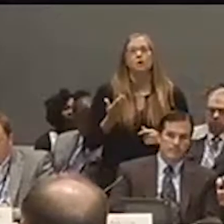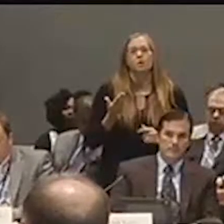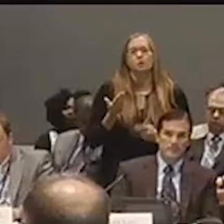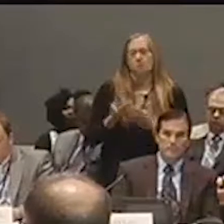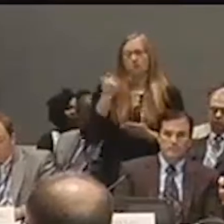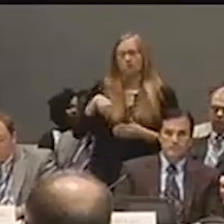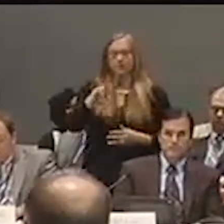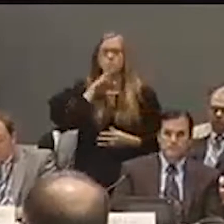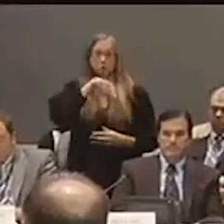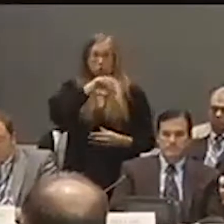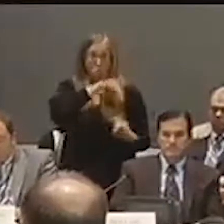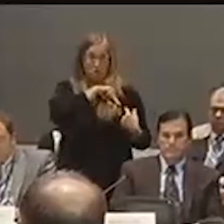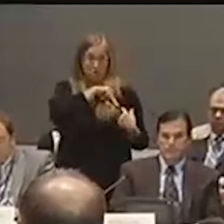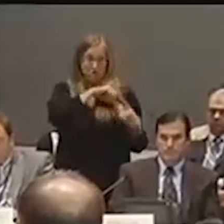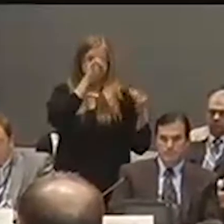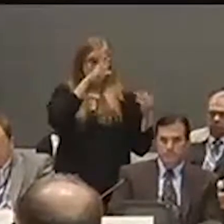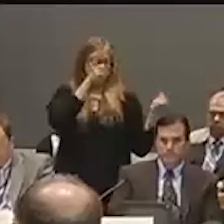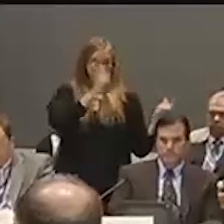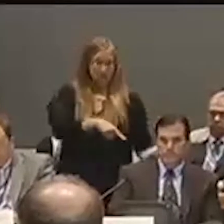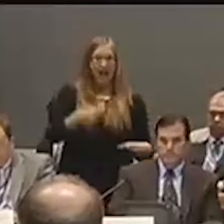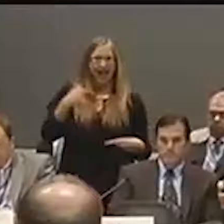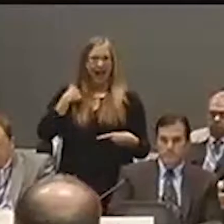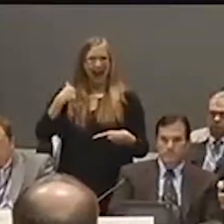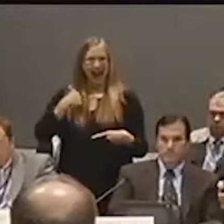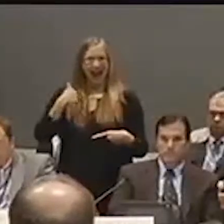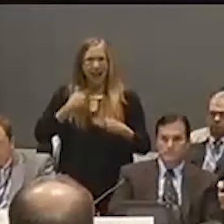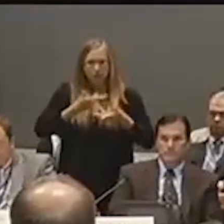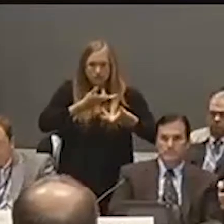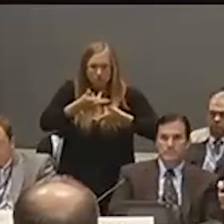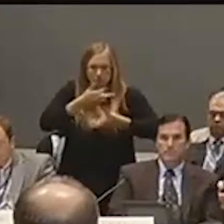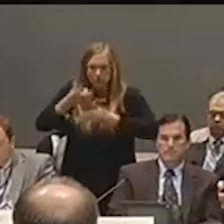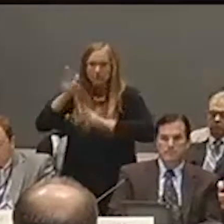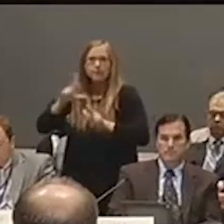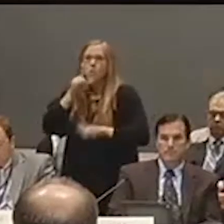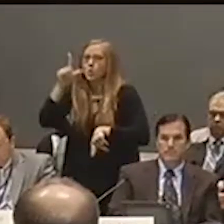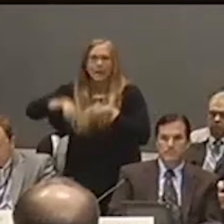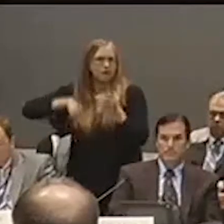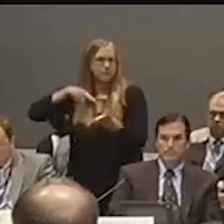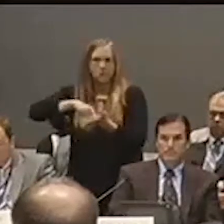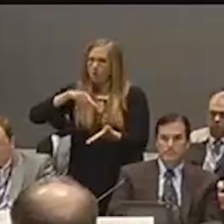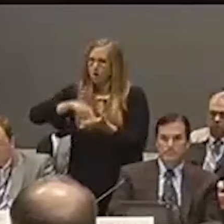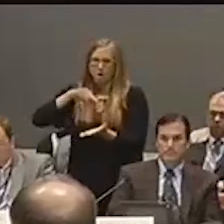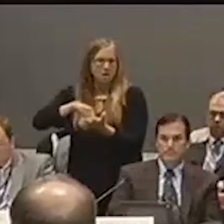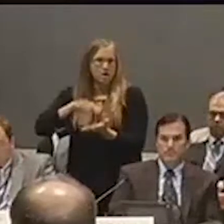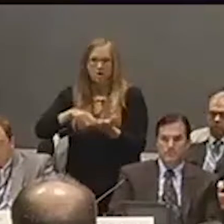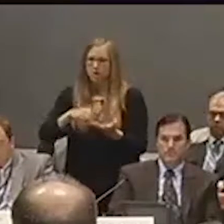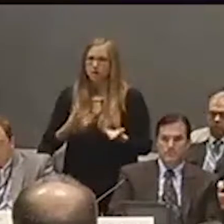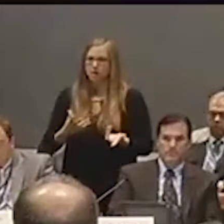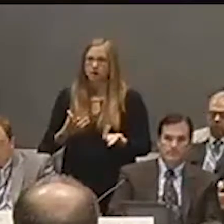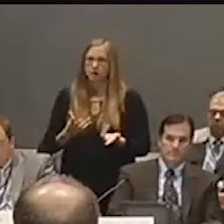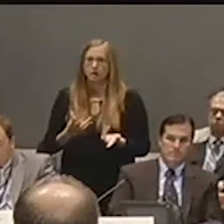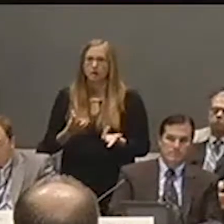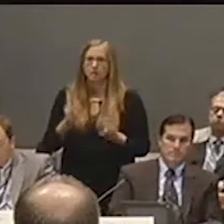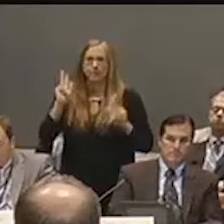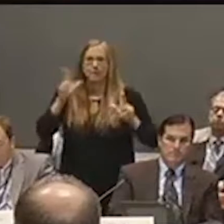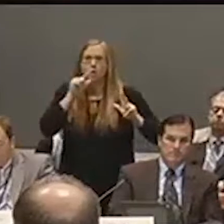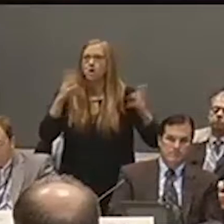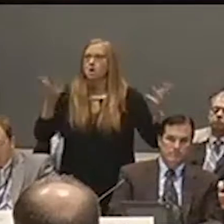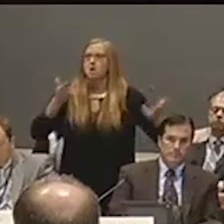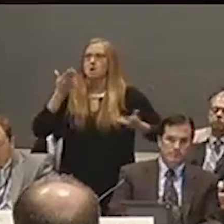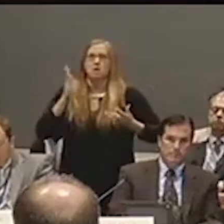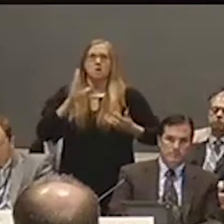crisis, I started working with residents who couldn't afford the water and who faced